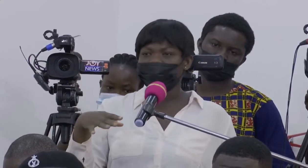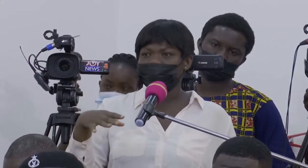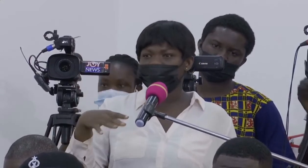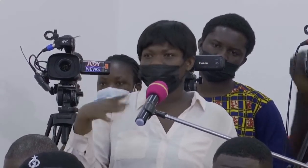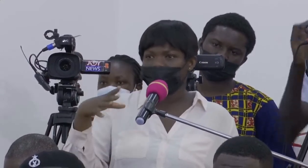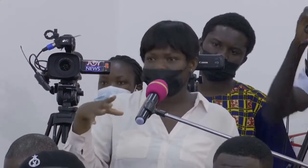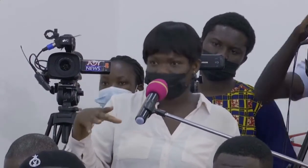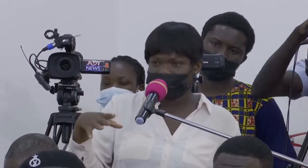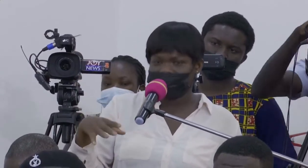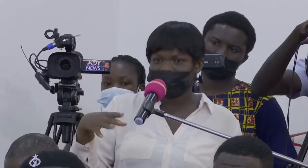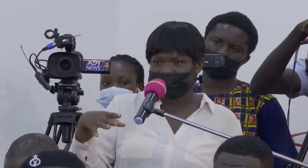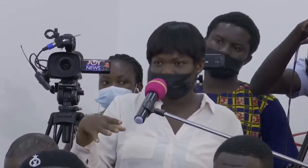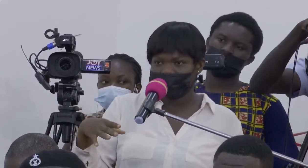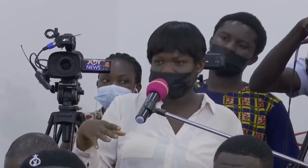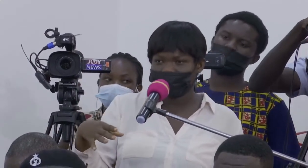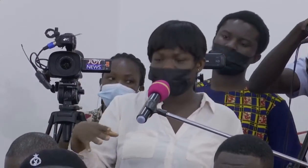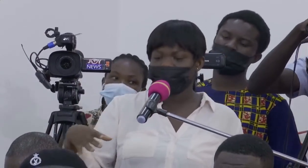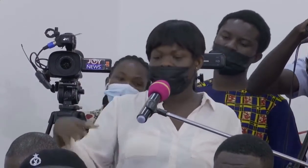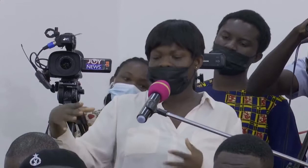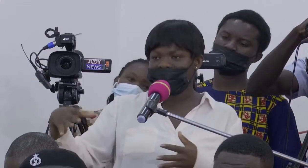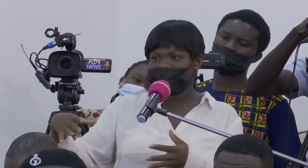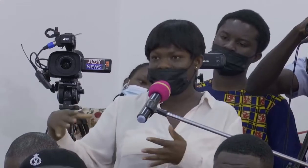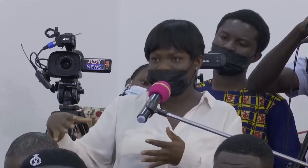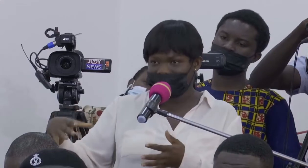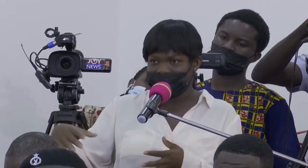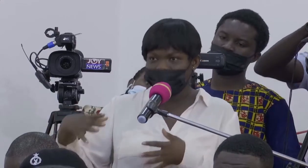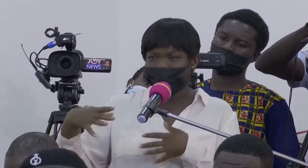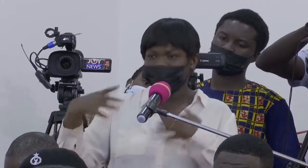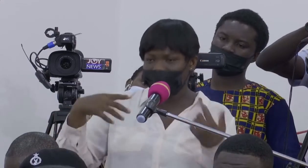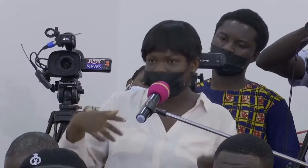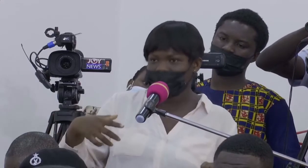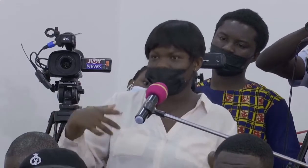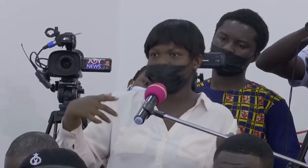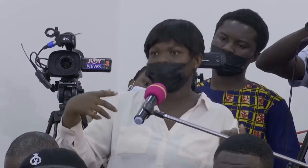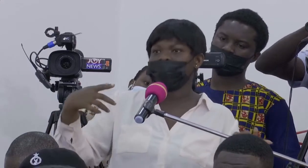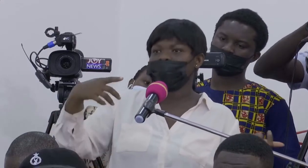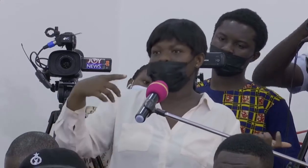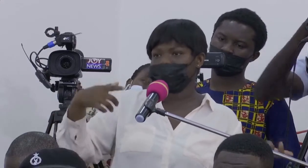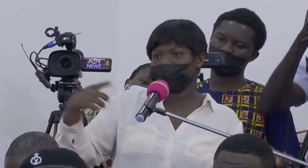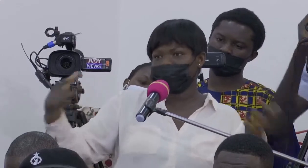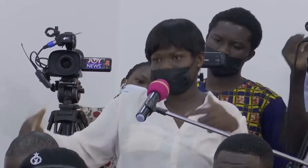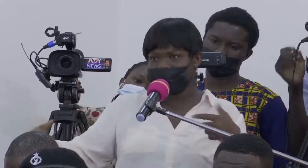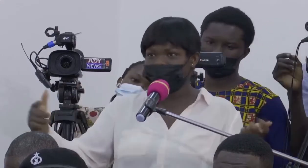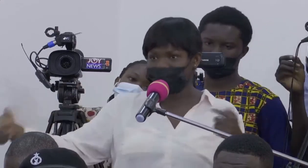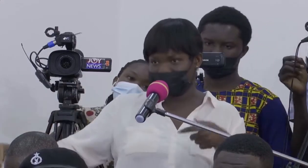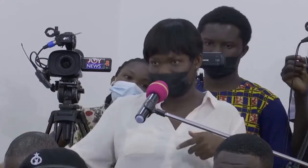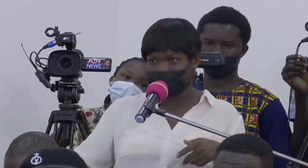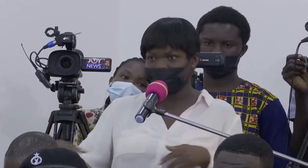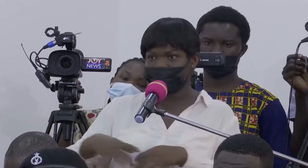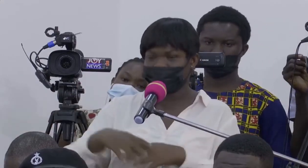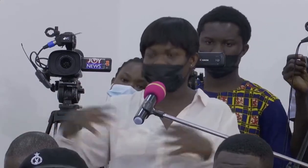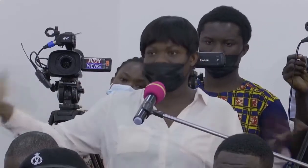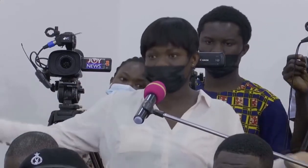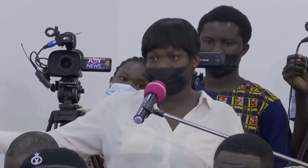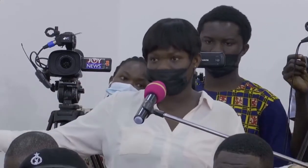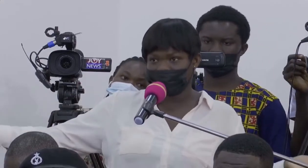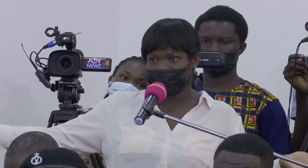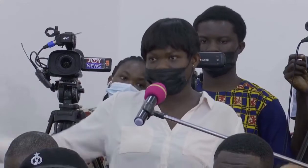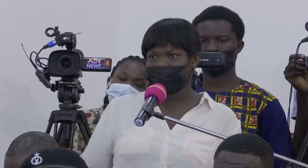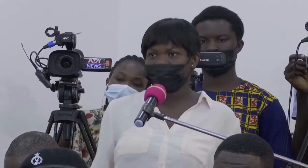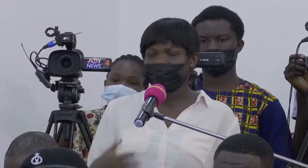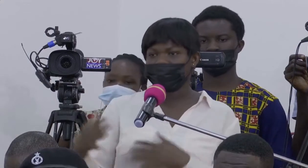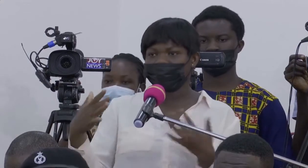is it going to be compulsory that anyone who has a Ghana card will now have to register on the SNIT because of the large